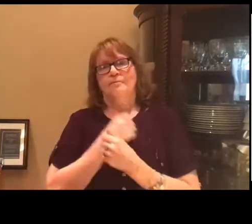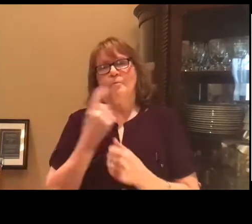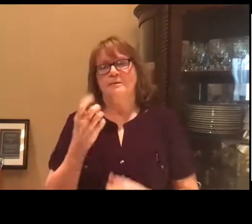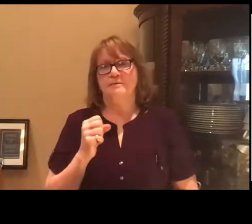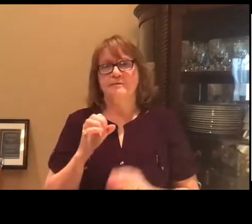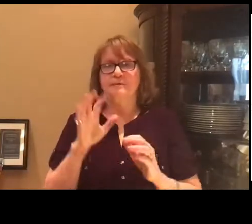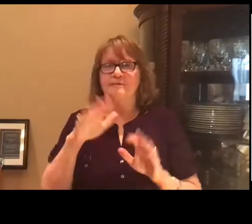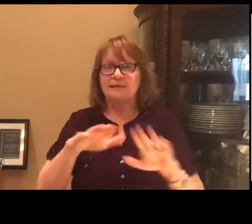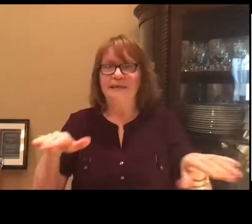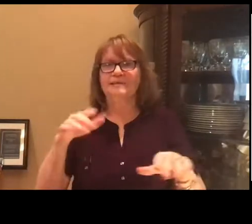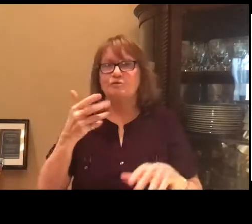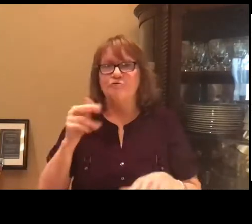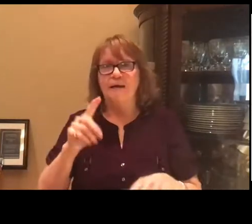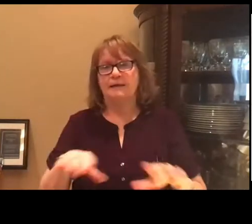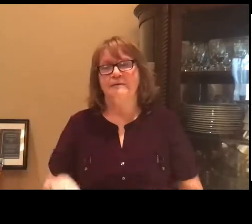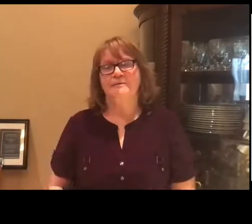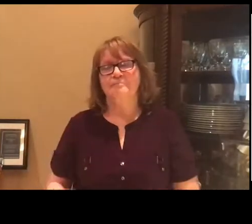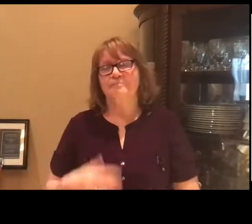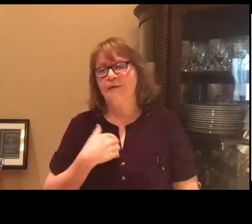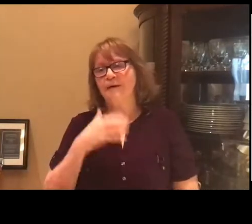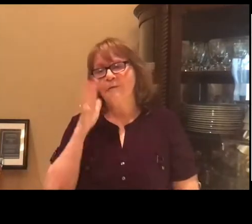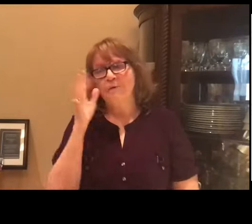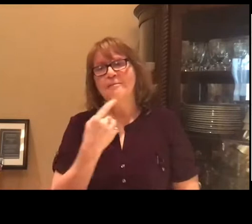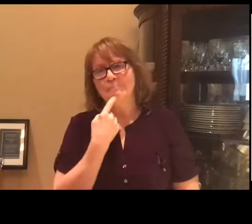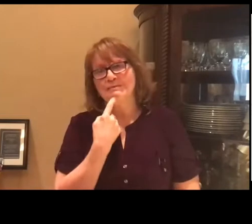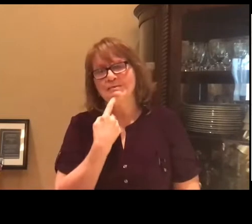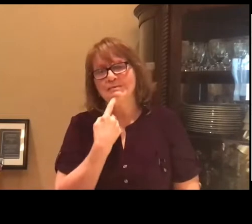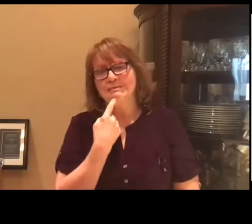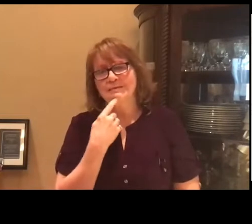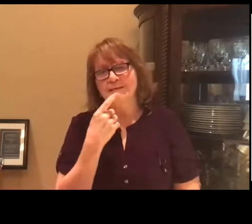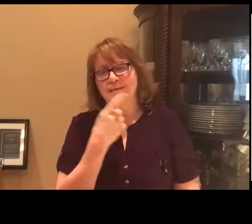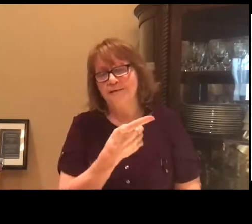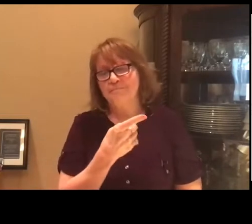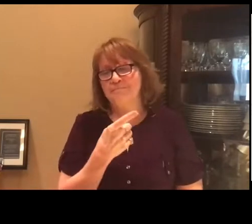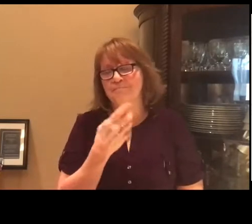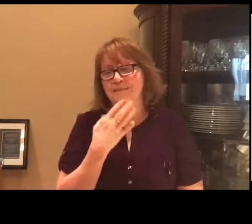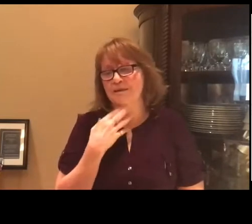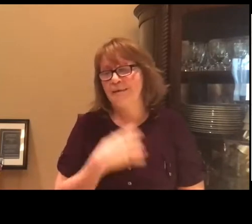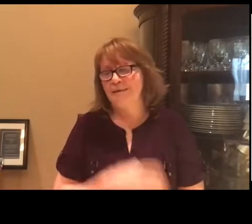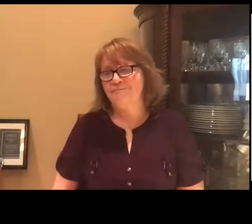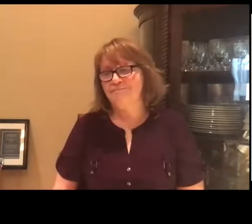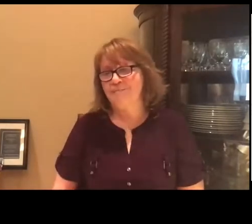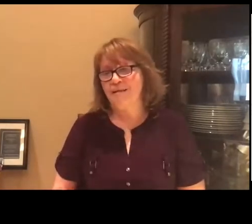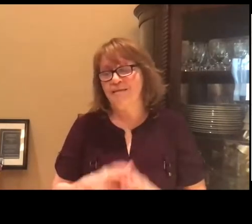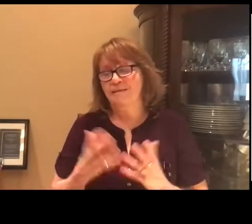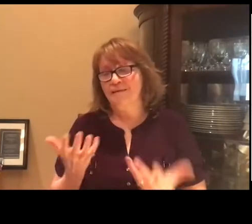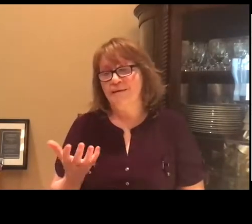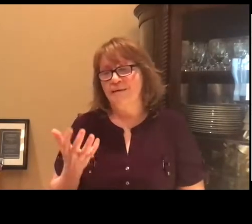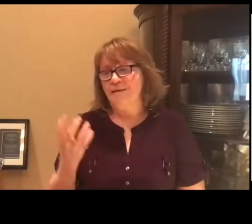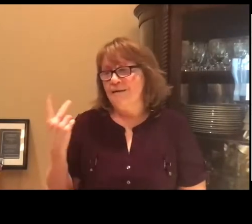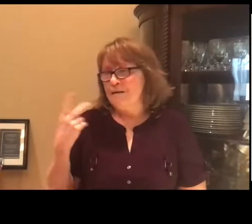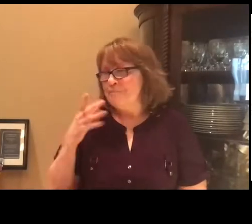I will miss him dearly. My mom and I will go on, and